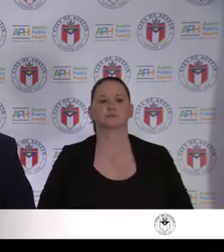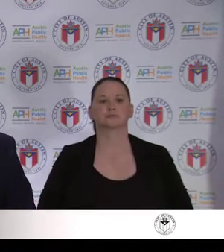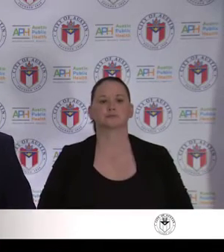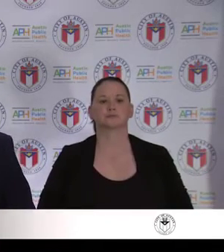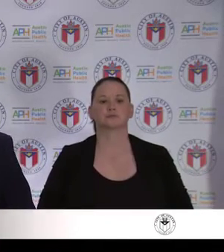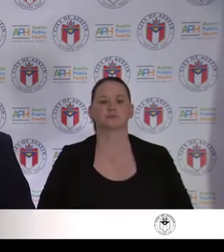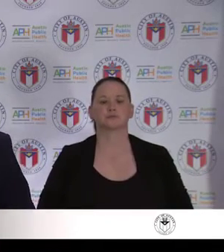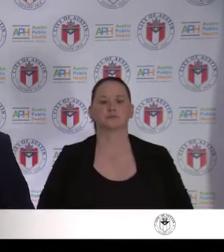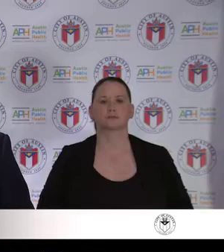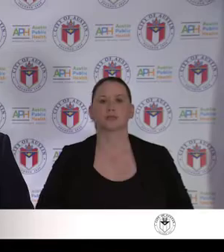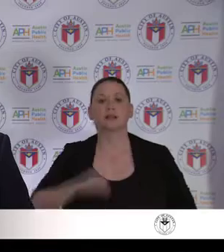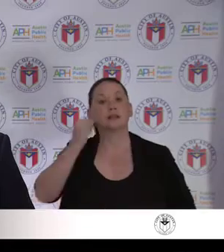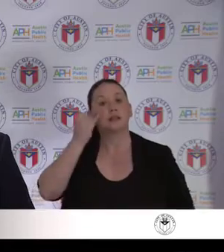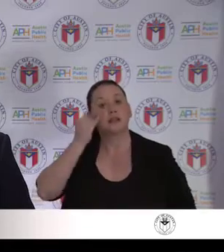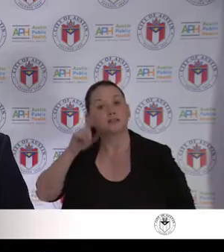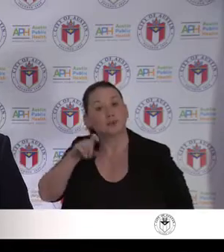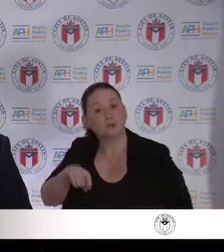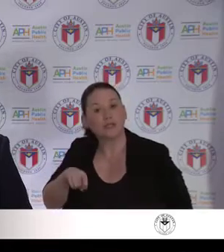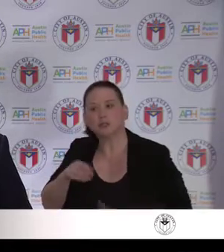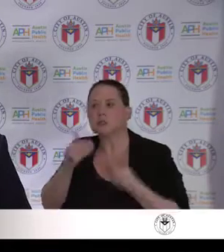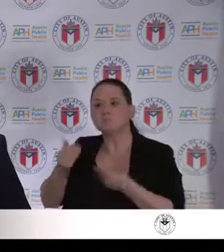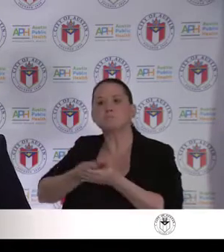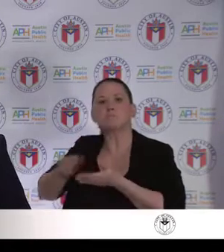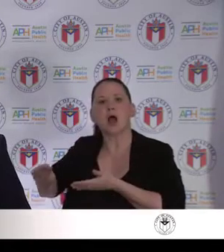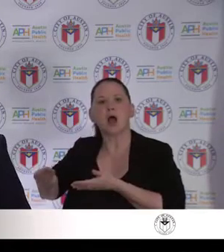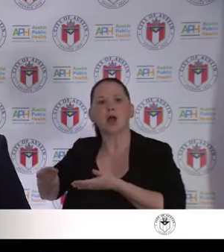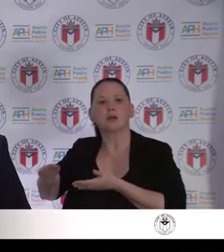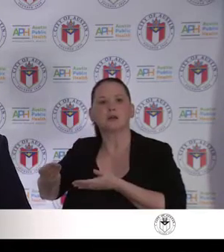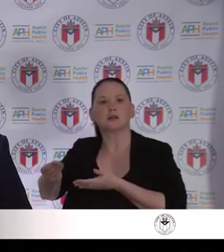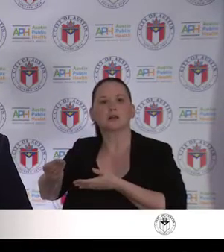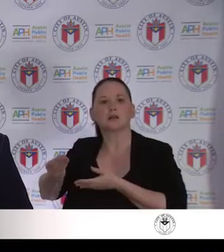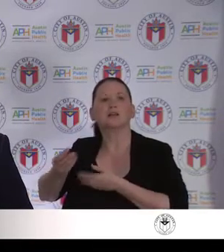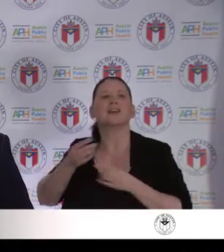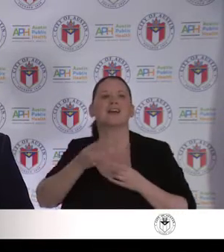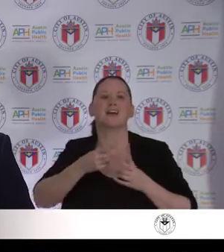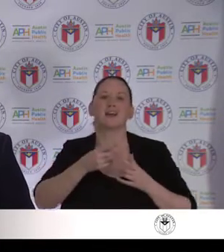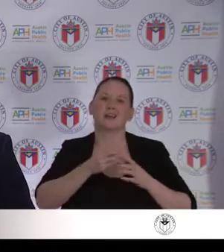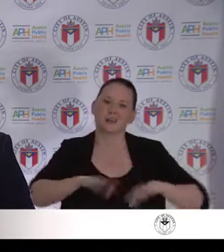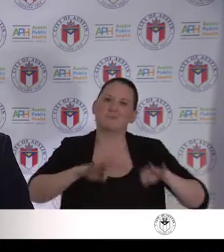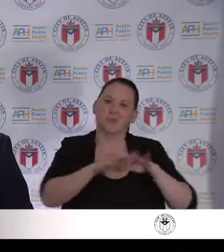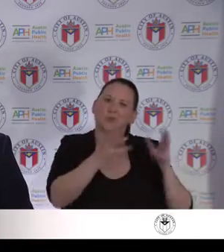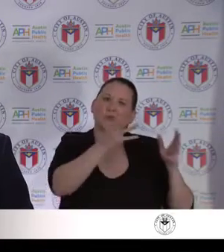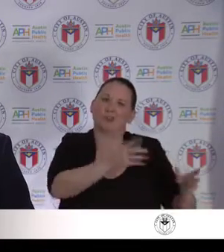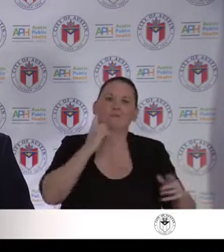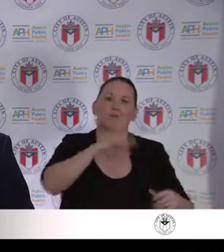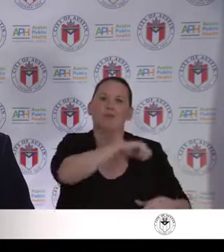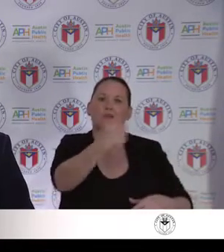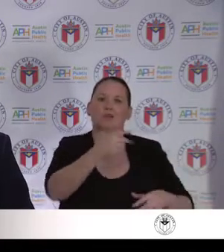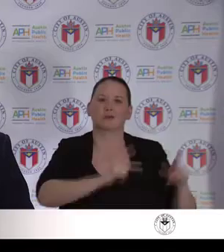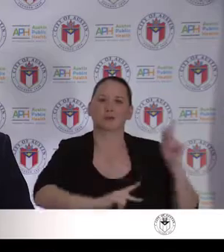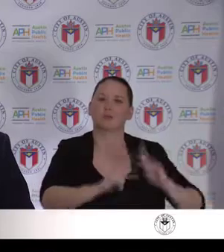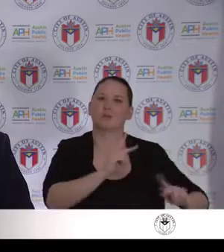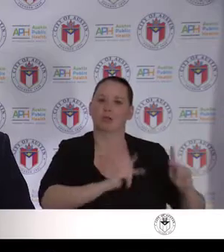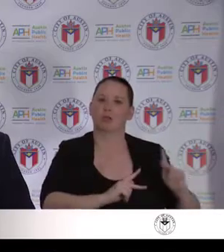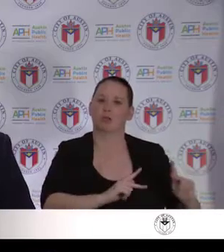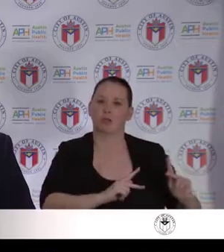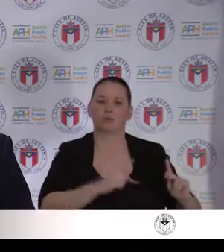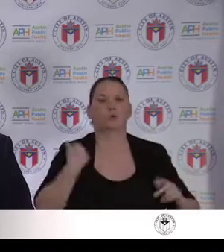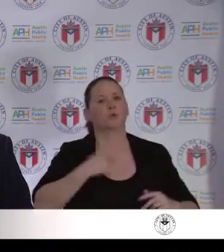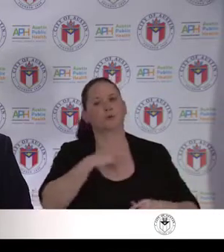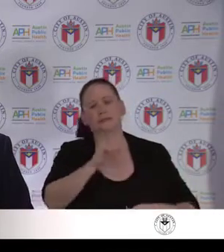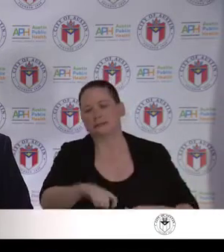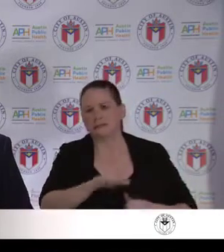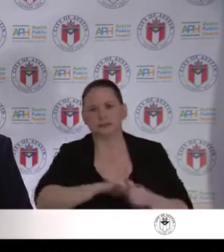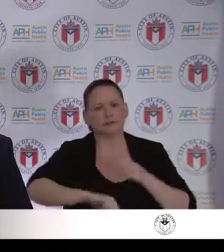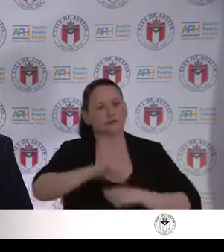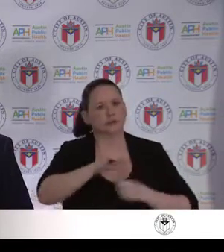take and buy what you need, but make sure that you're leaving a lot for your neighbors too. This is a time when we need each other. We